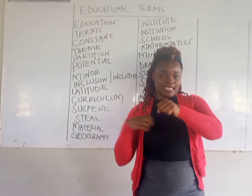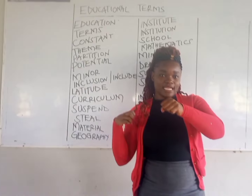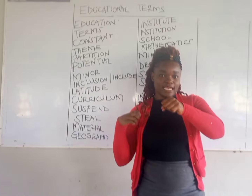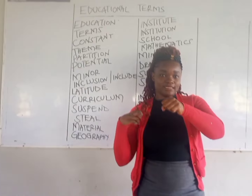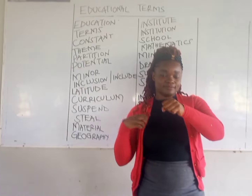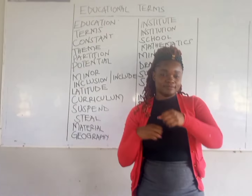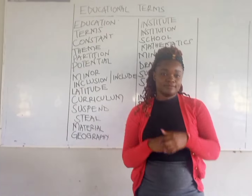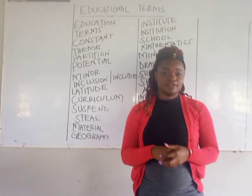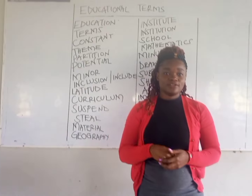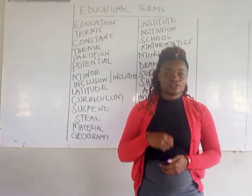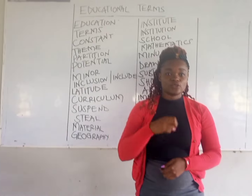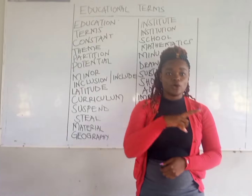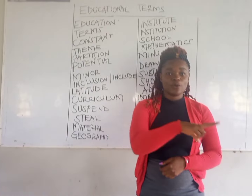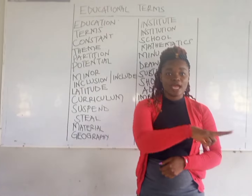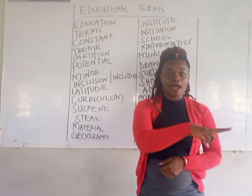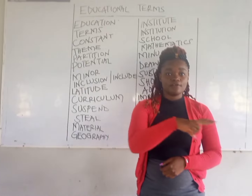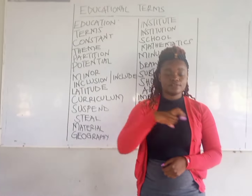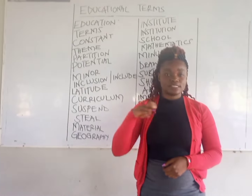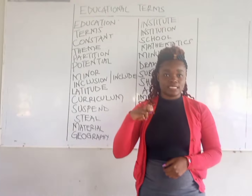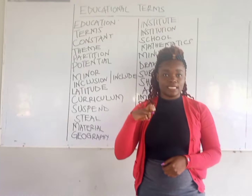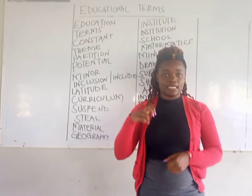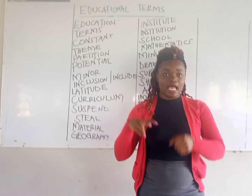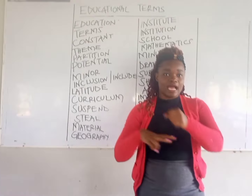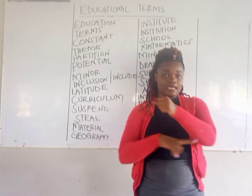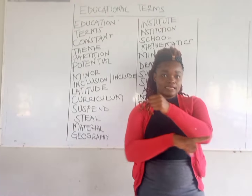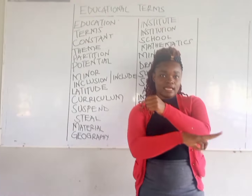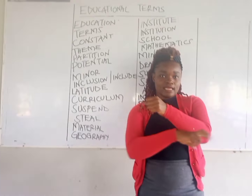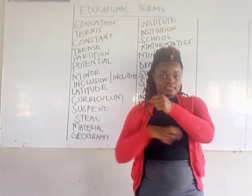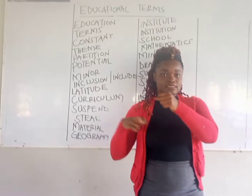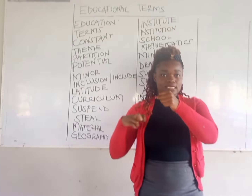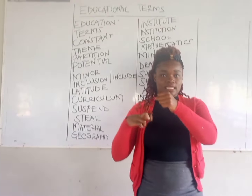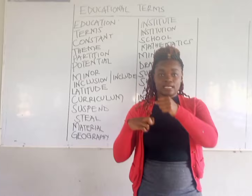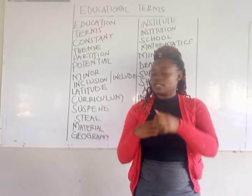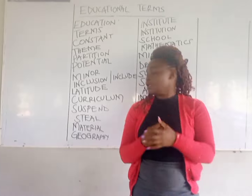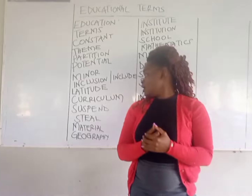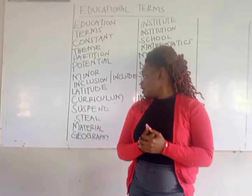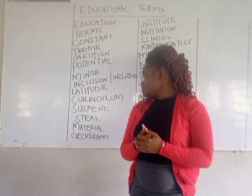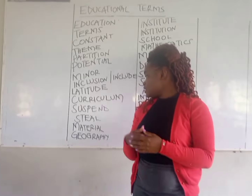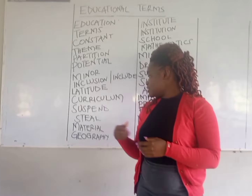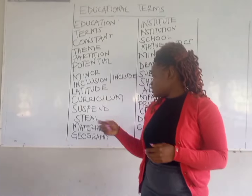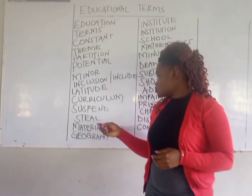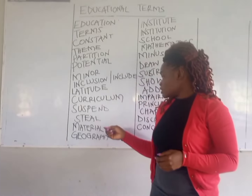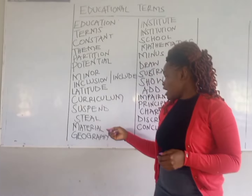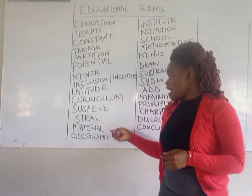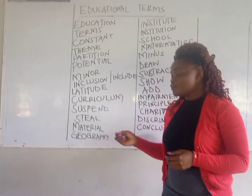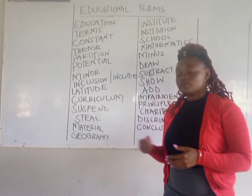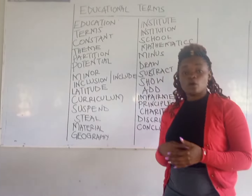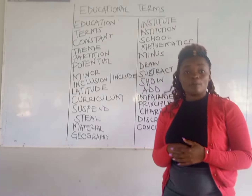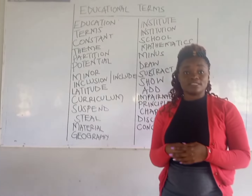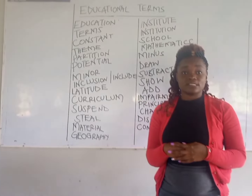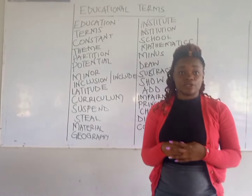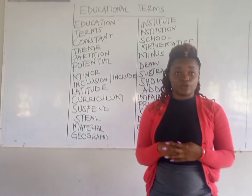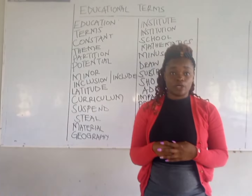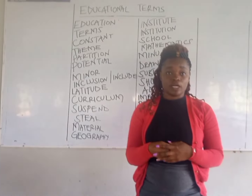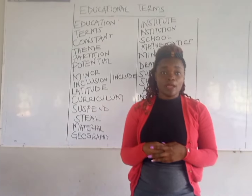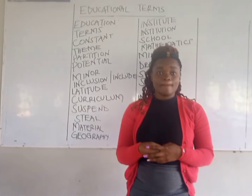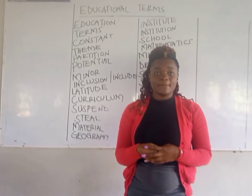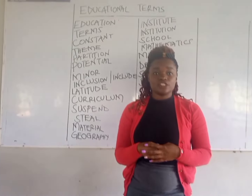Still. So, we have still and still. Then next, we have material.